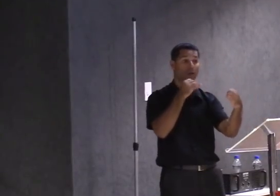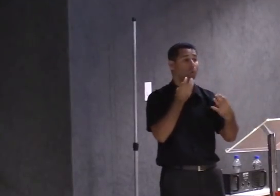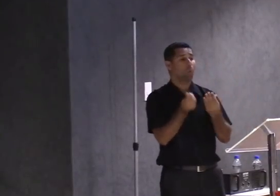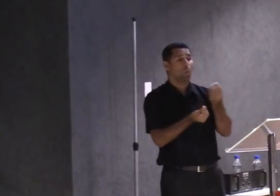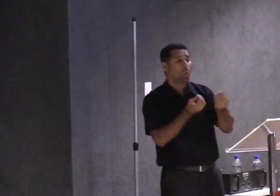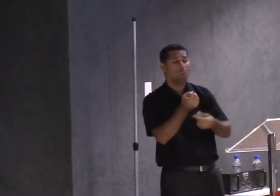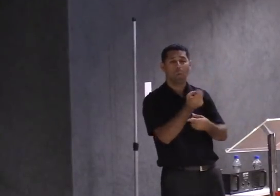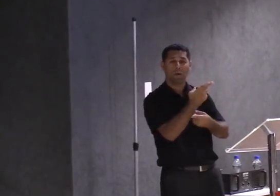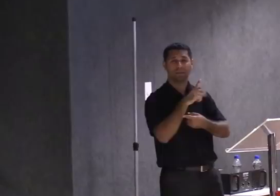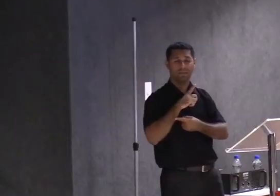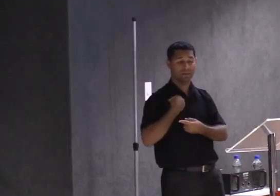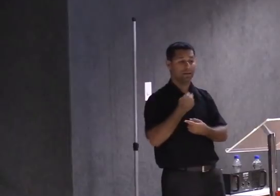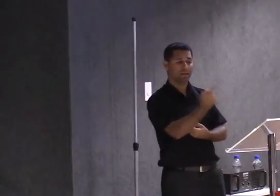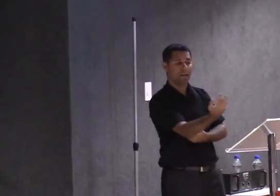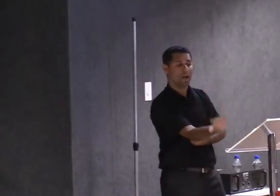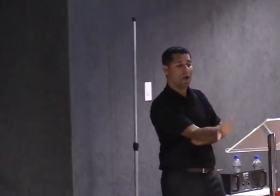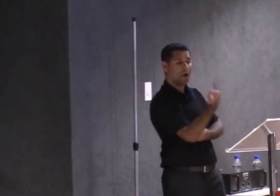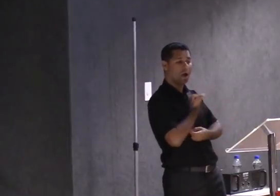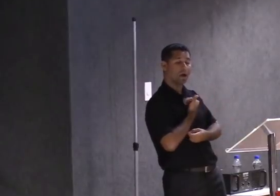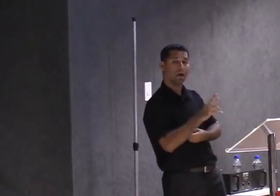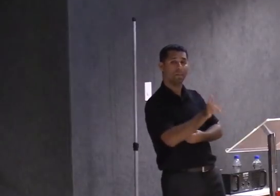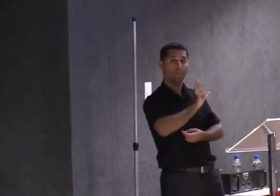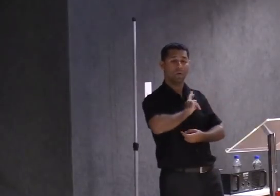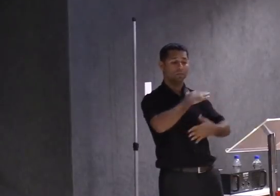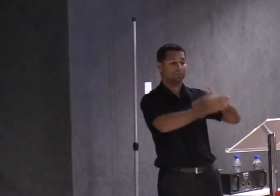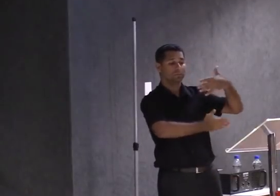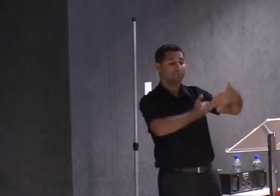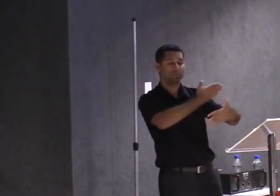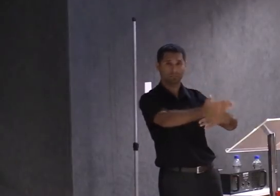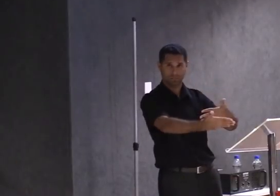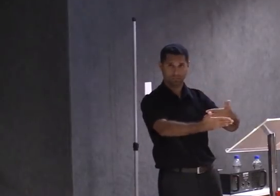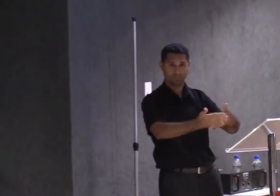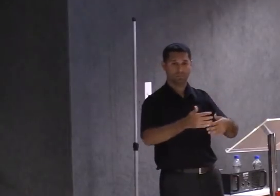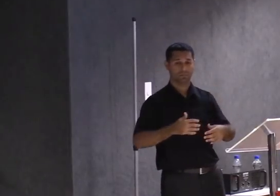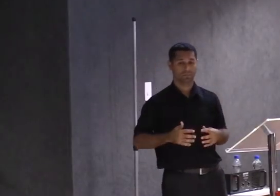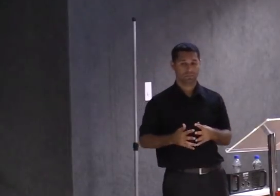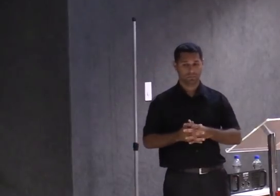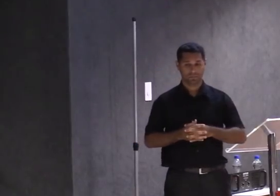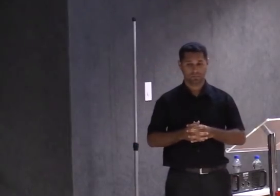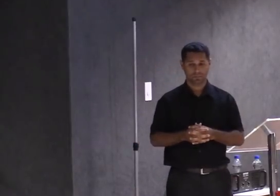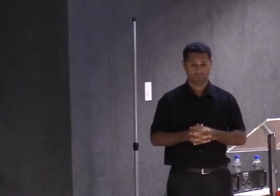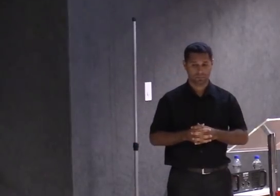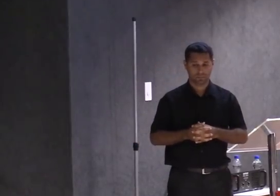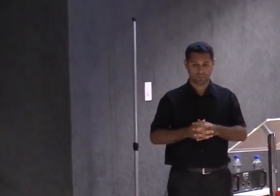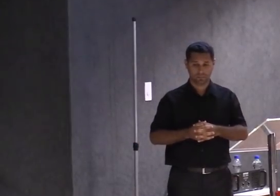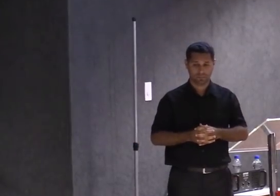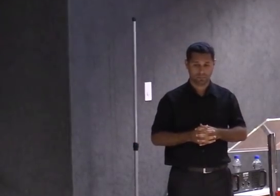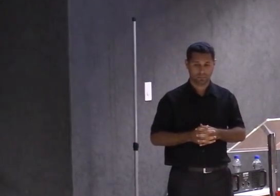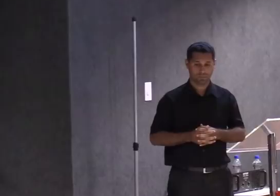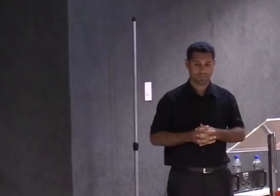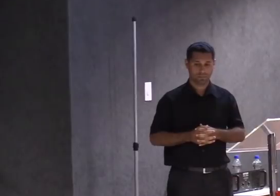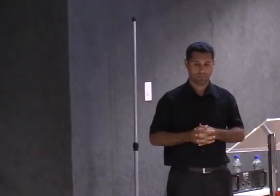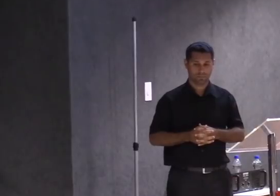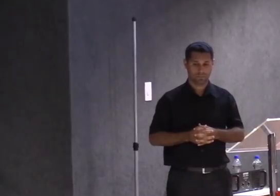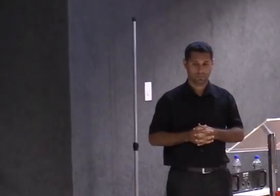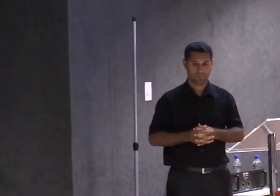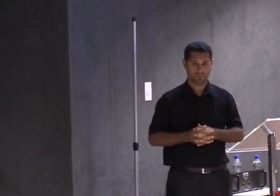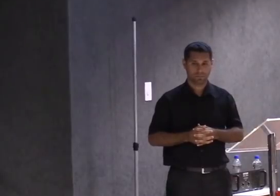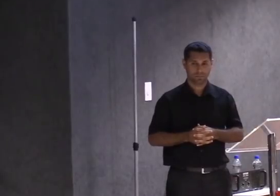como receber também o feedback do aluno durante o processo. And these kind of changes also change the